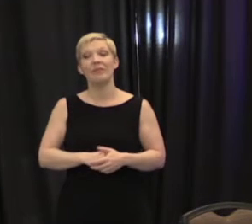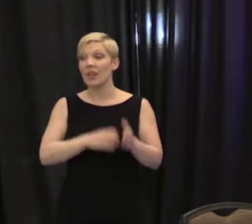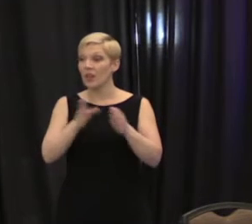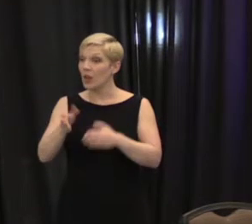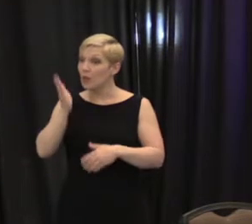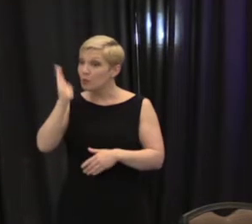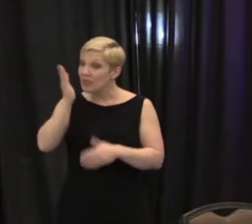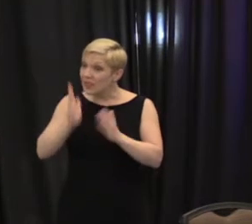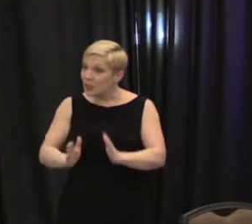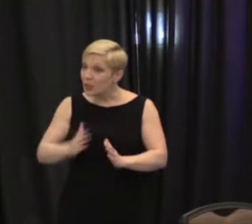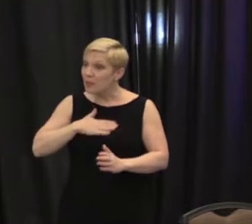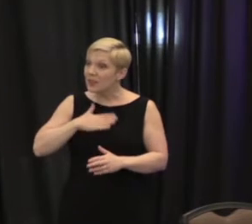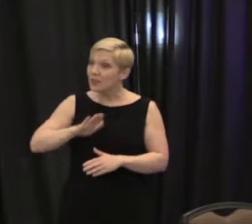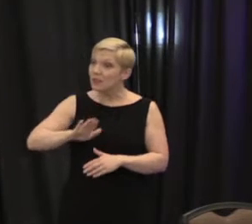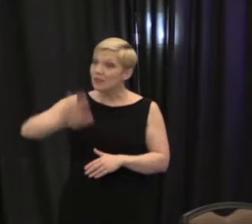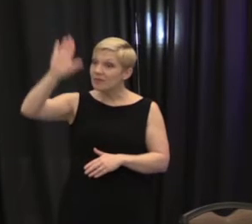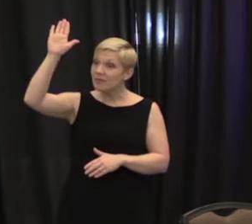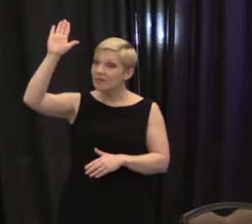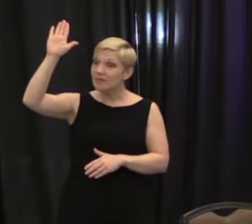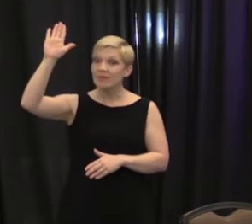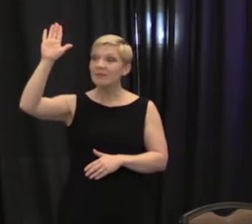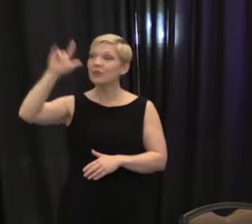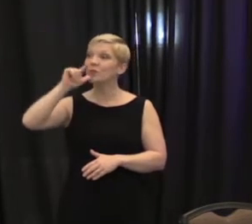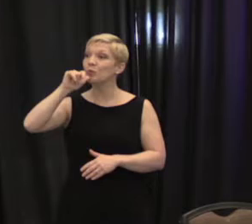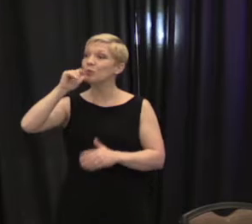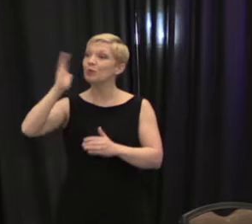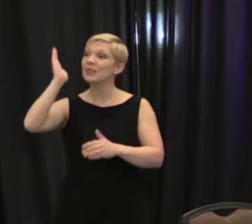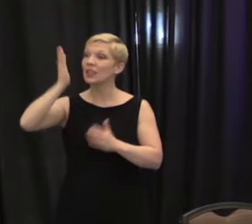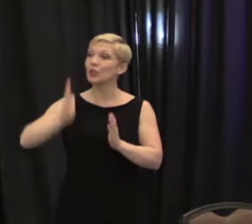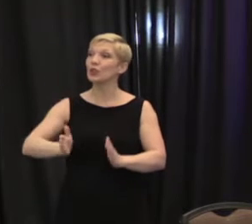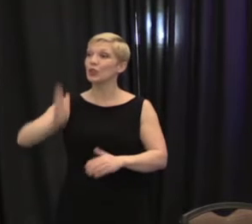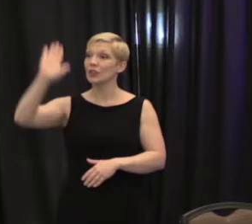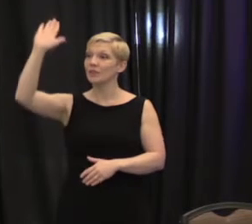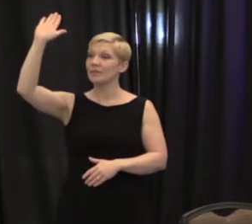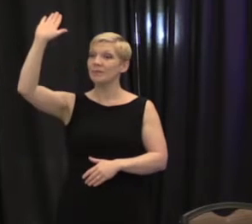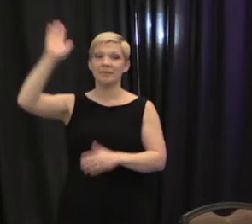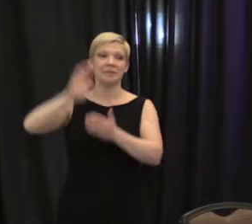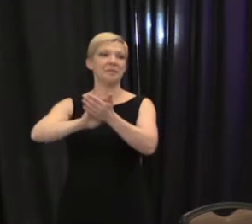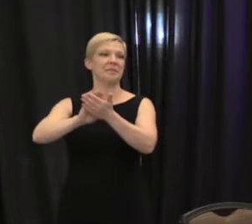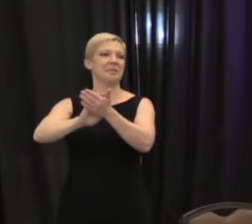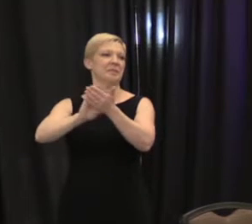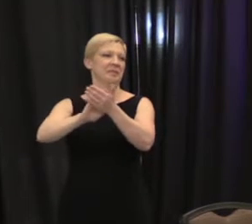Presenters. Raise your hand if you're a presenter, please.